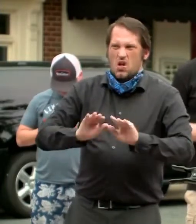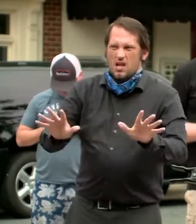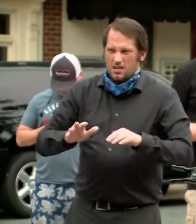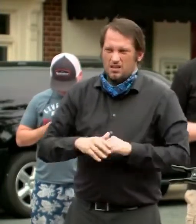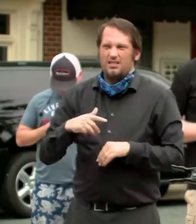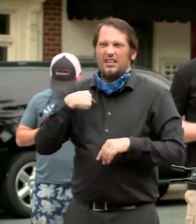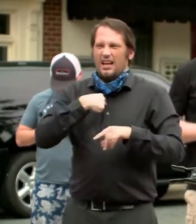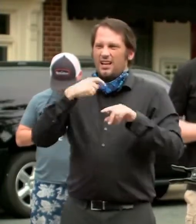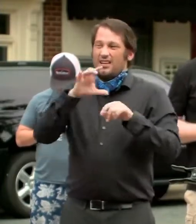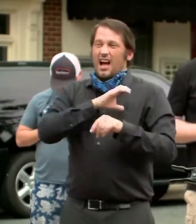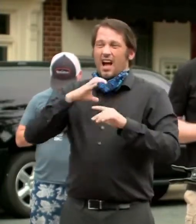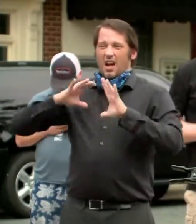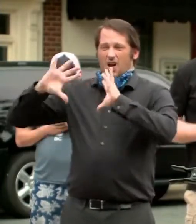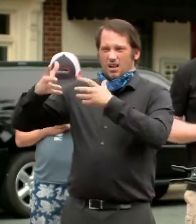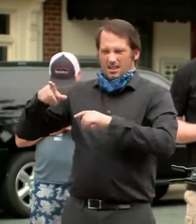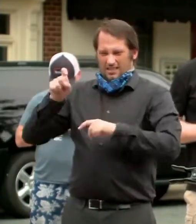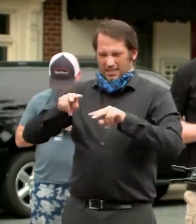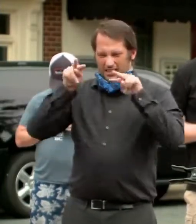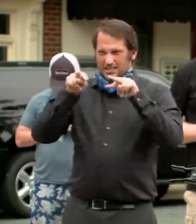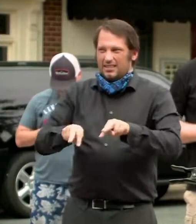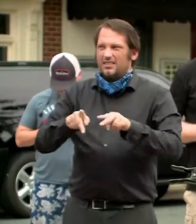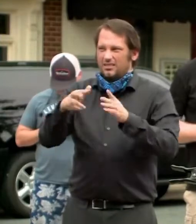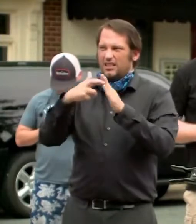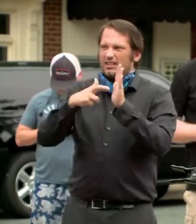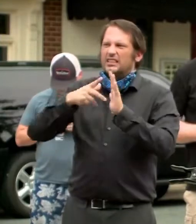of the guidelines.